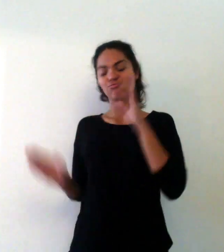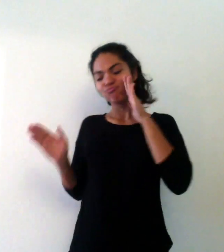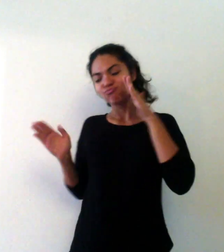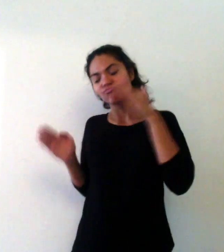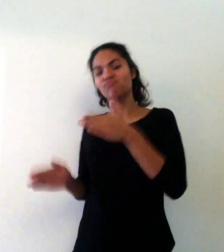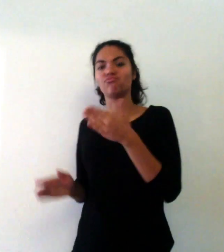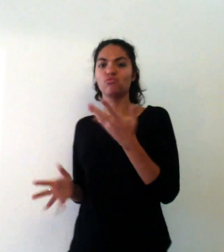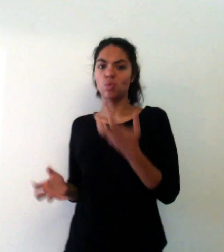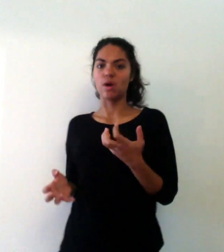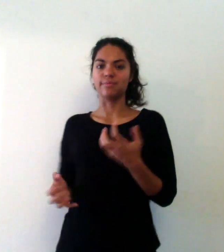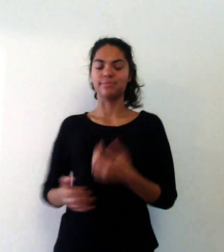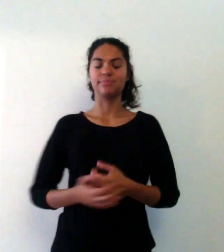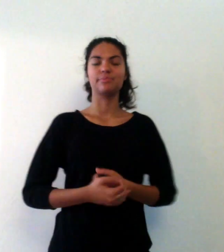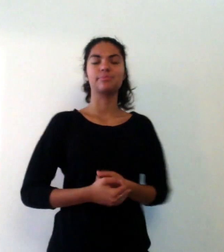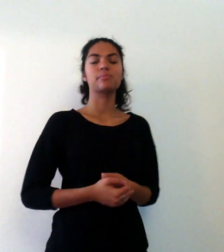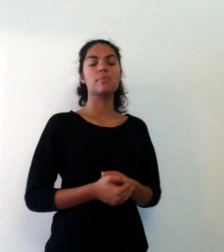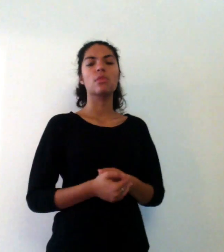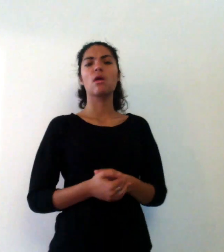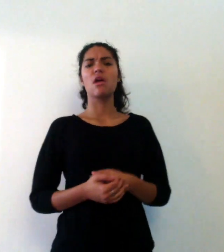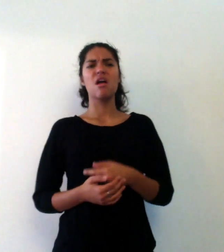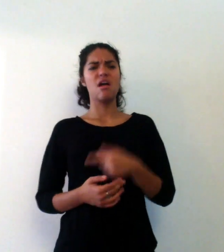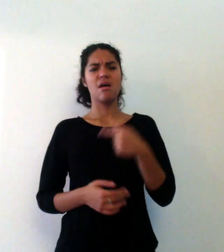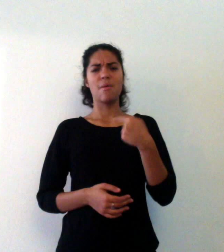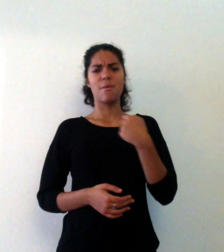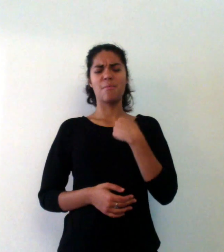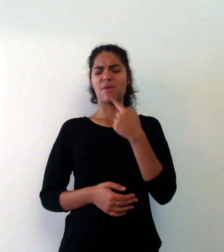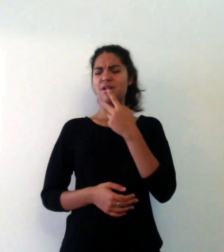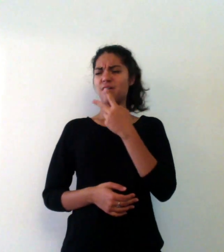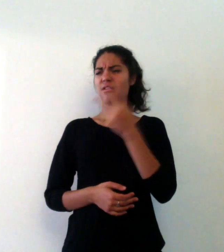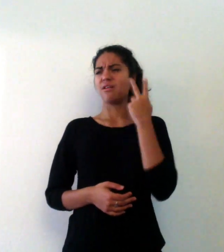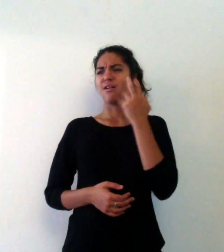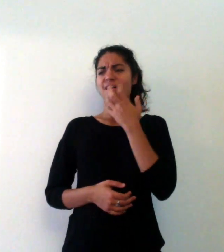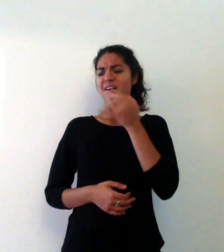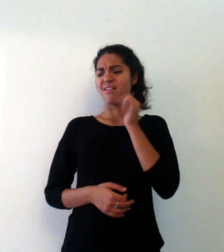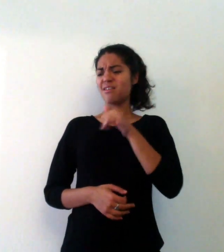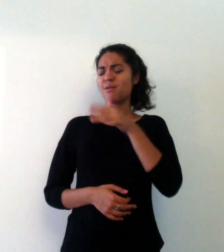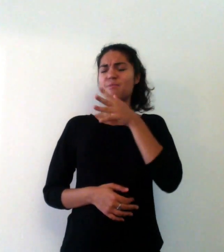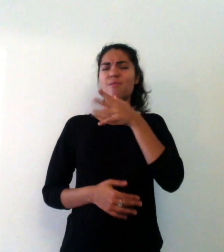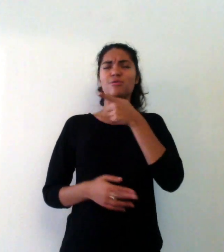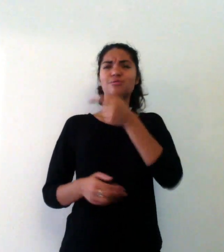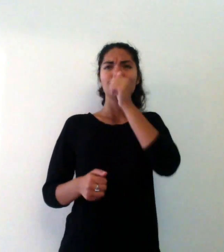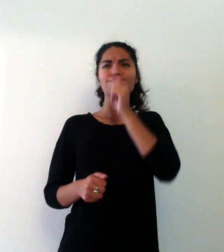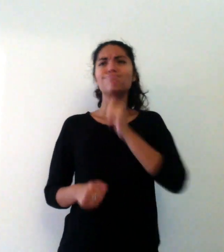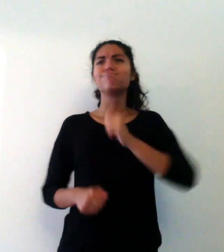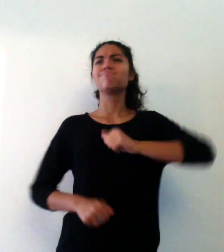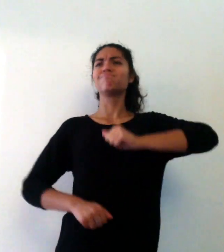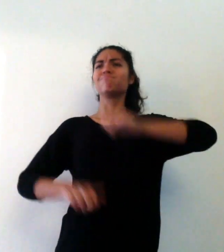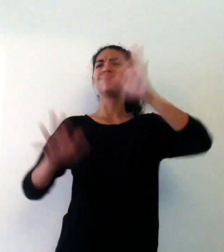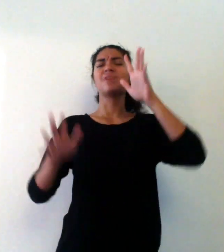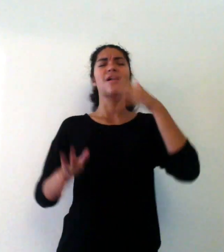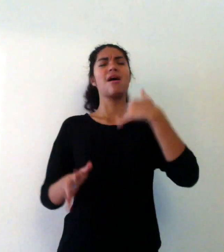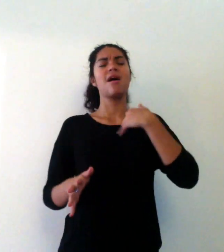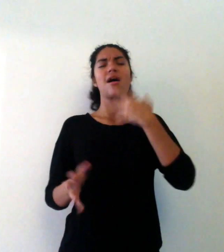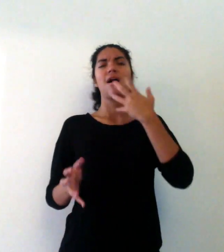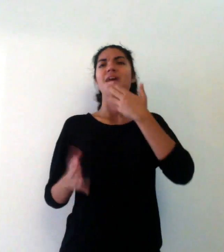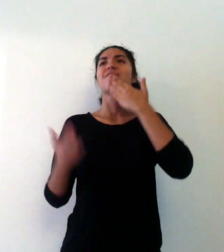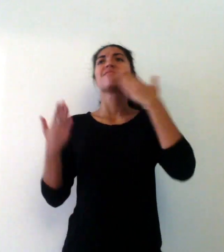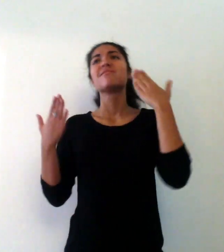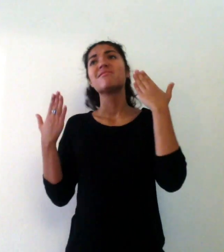heart, I will always have that passionate gratitude, because she was the one who sacrificed to give us the home. And today,